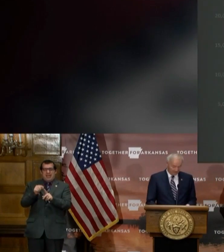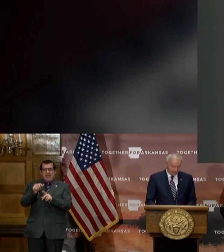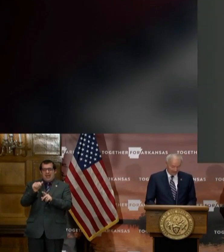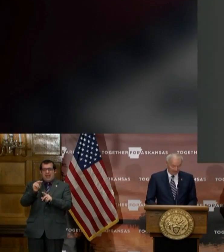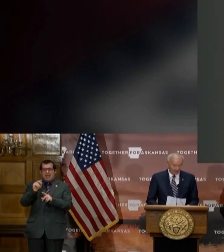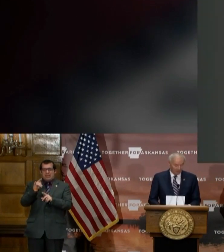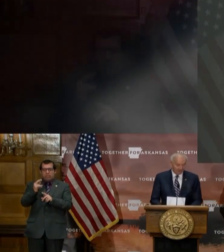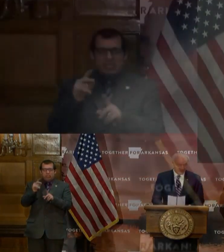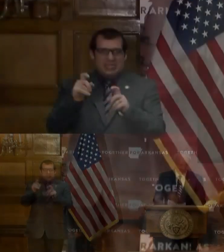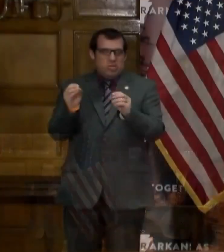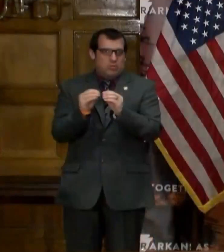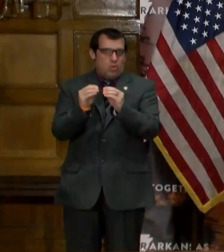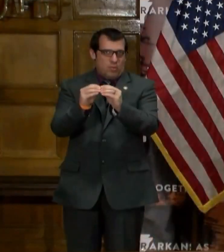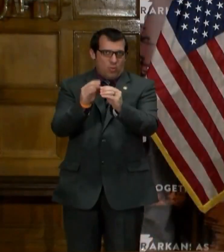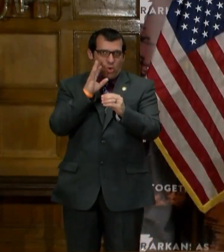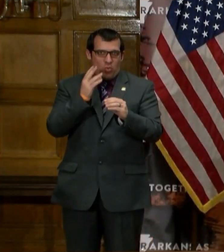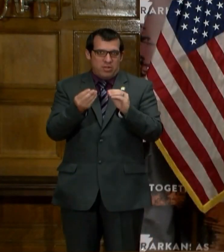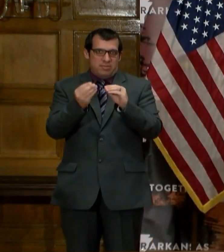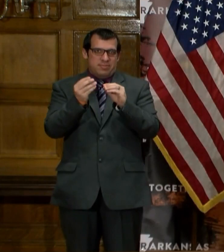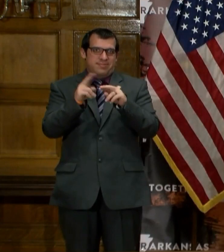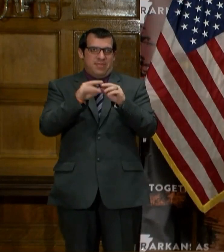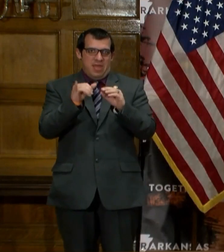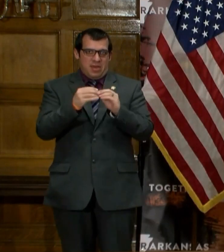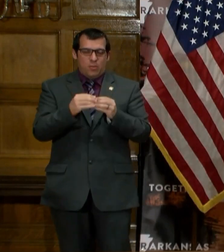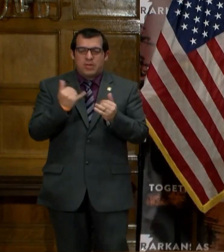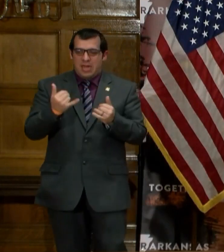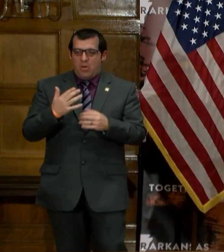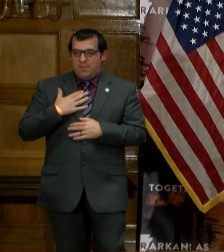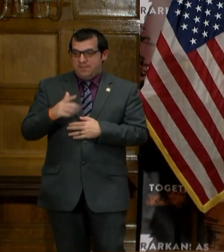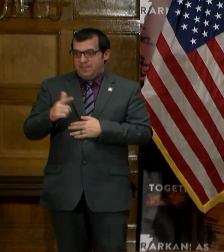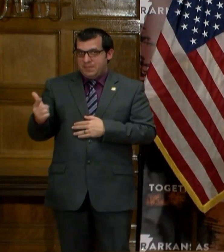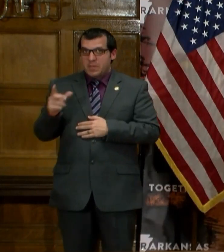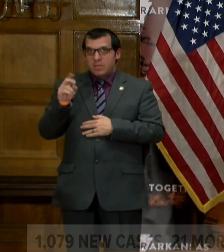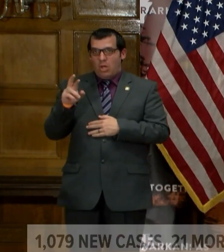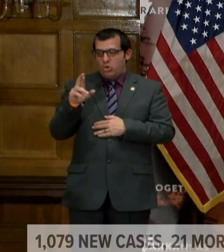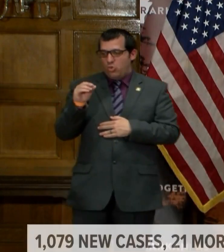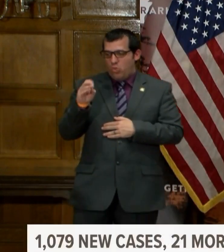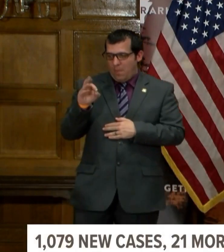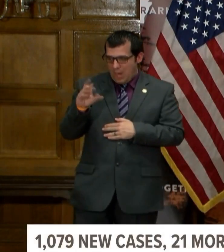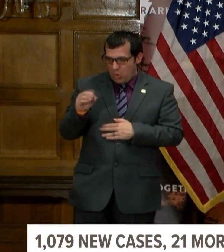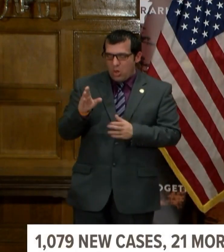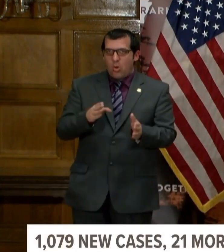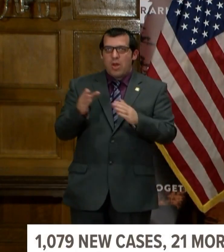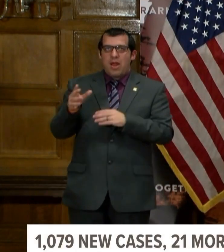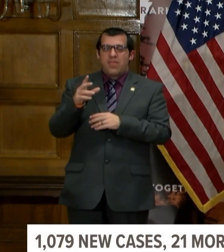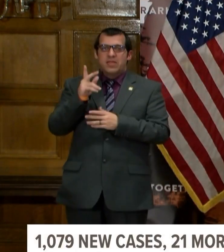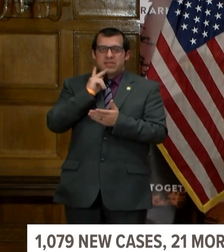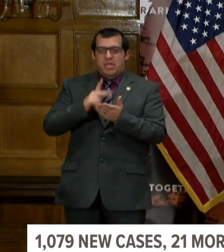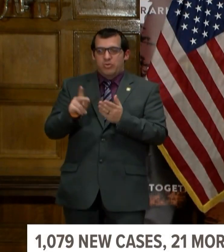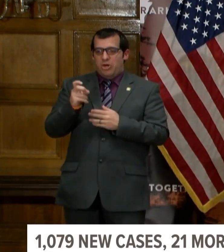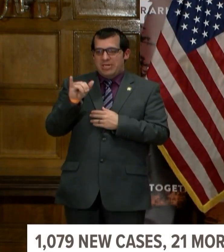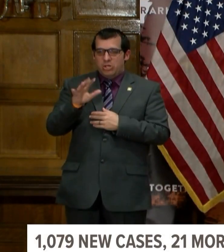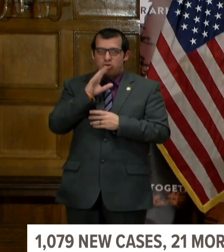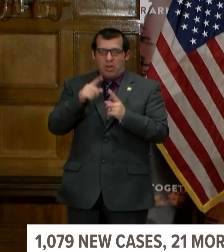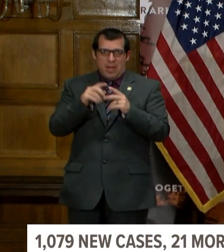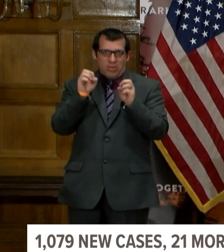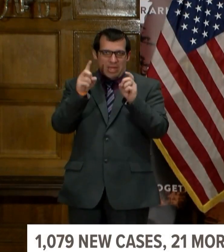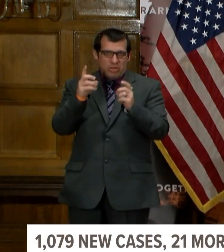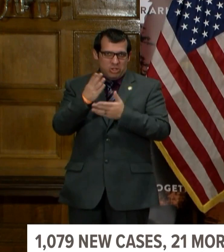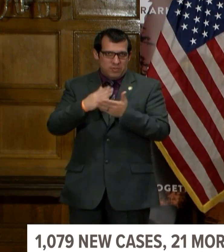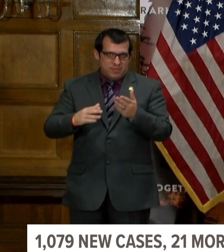more. So with that, let me recognize Dr. Romero, followed by Secretary Key to talk about the education